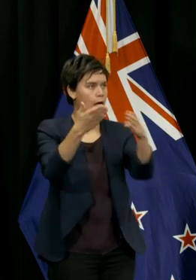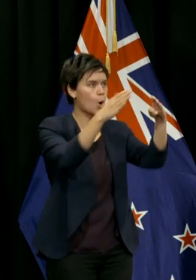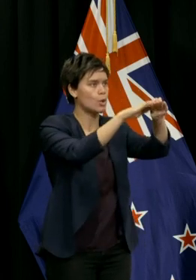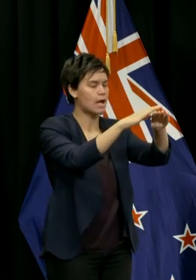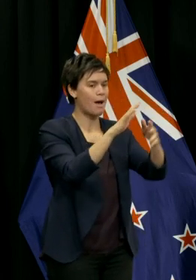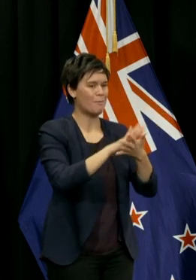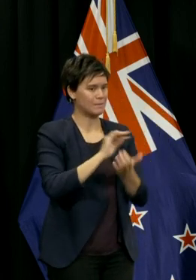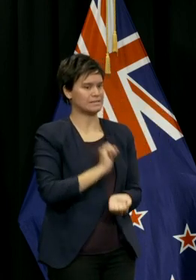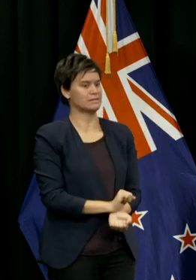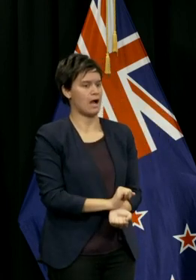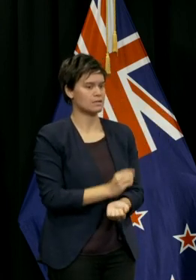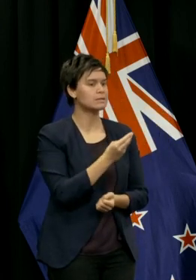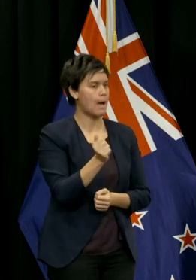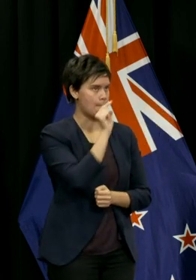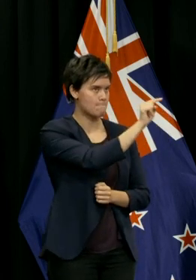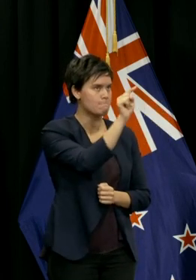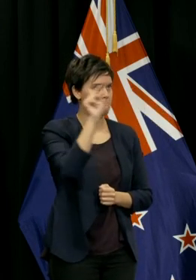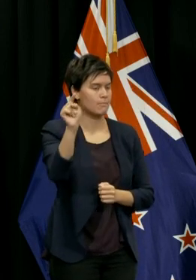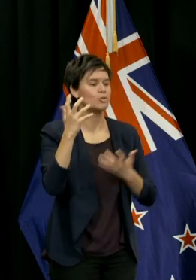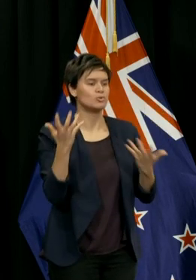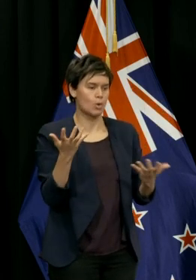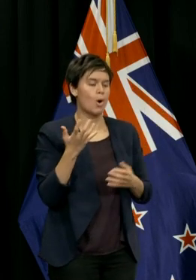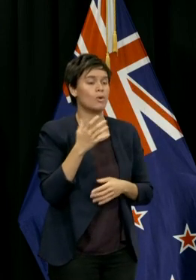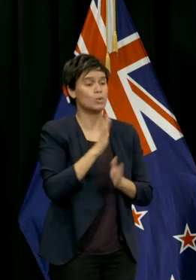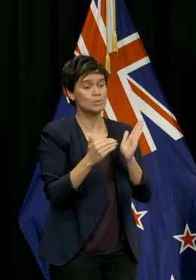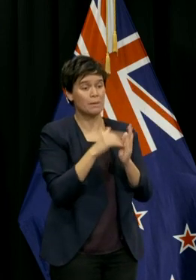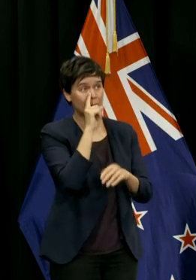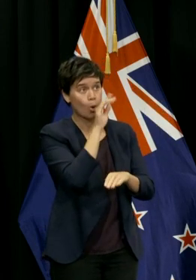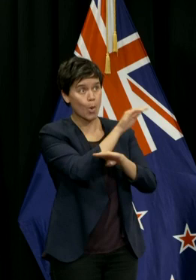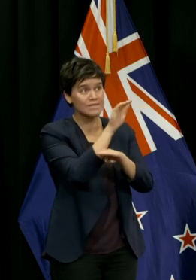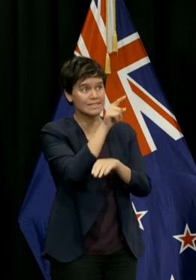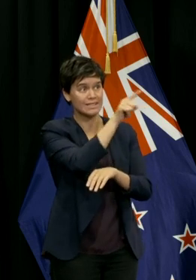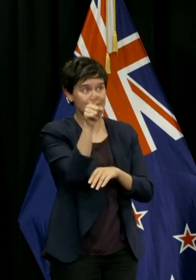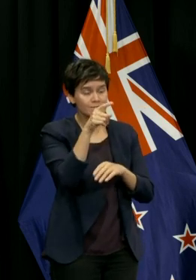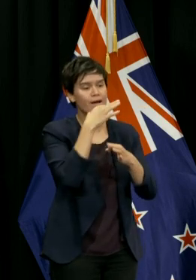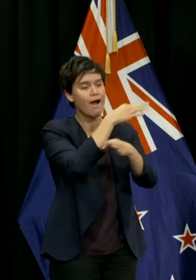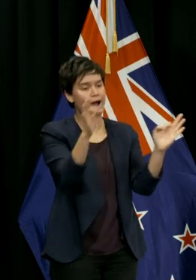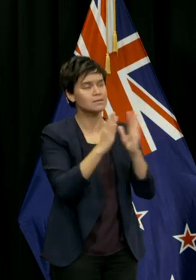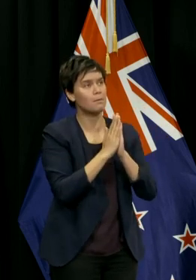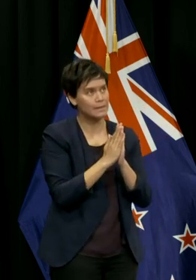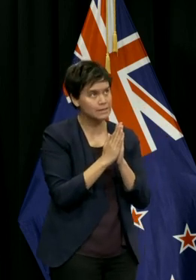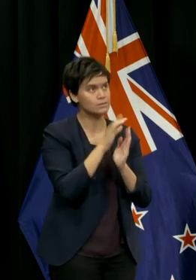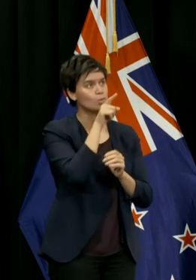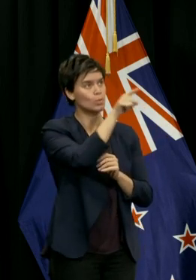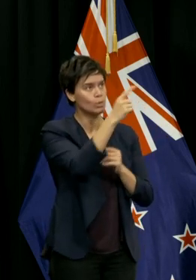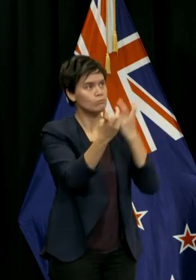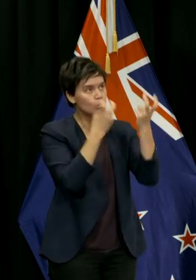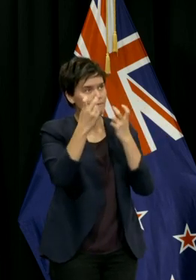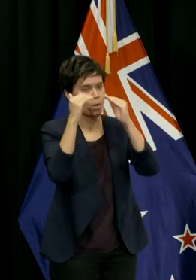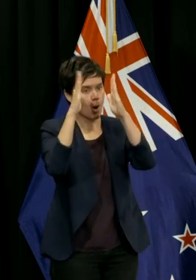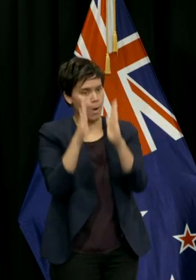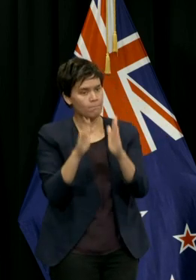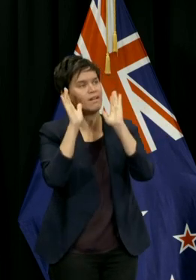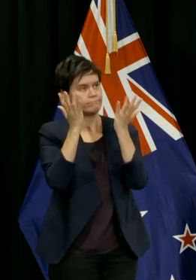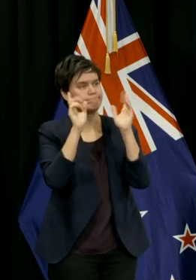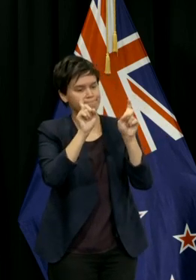that reopens, that is why we are asking New Zealanders to find secure places to accommodate themselves for the time being.